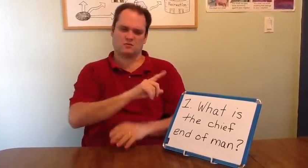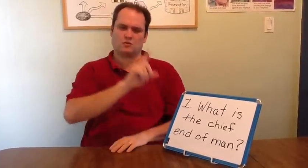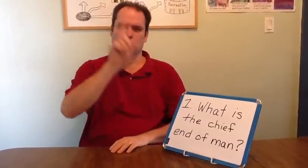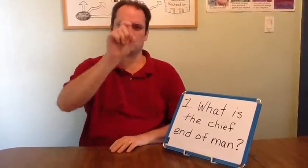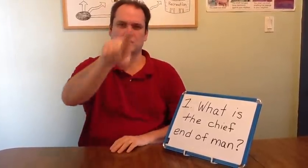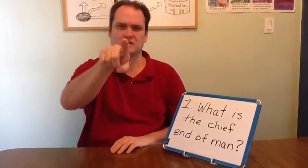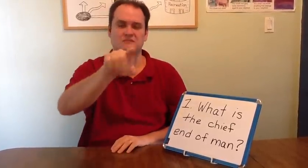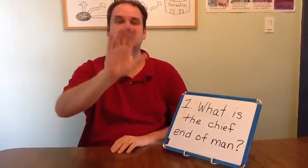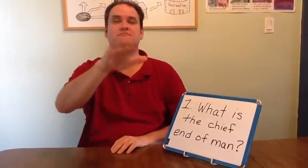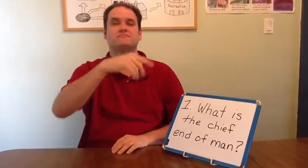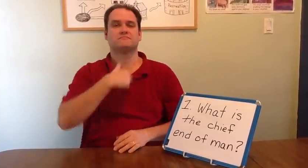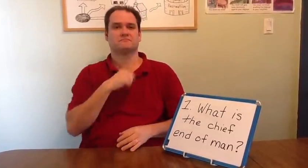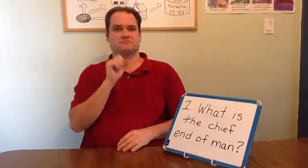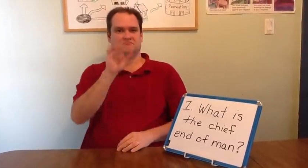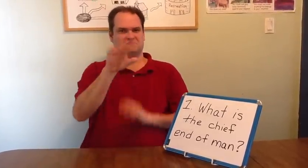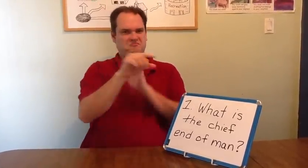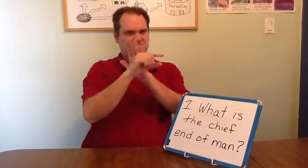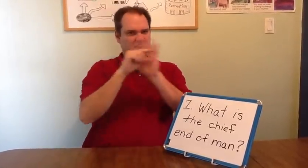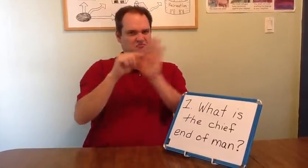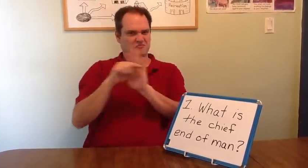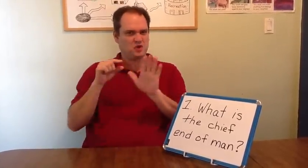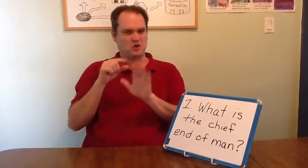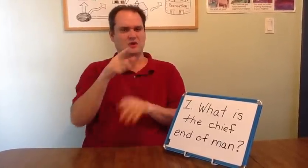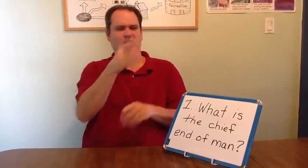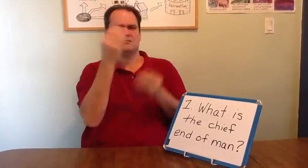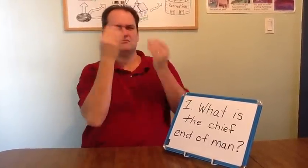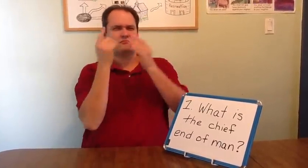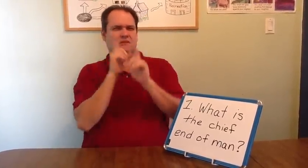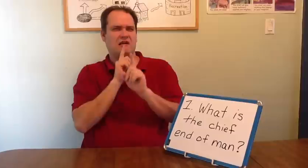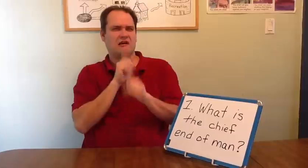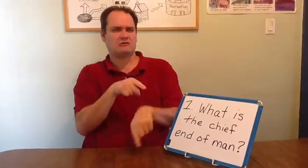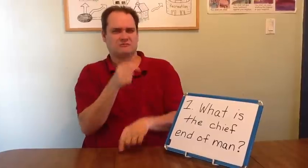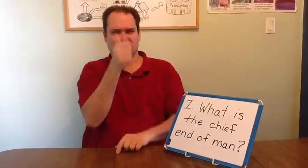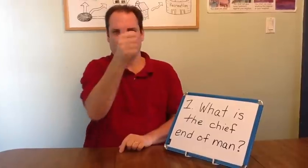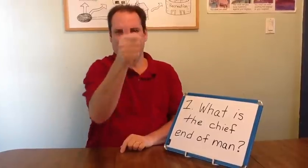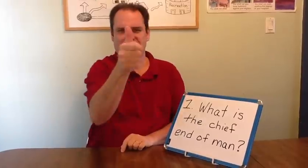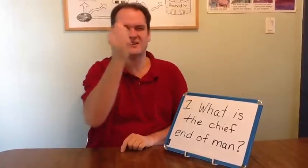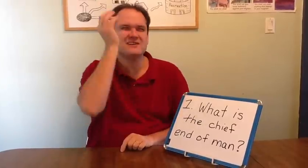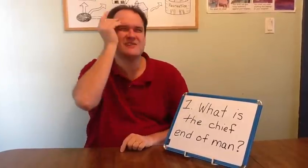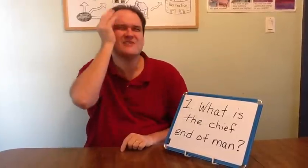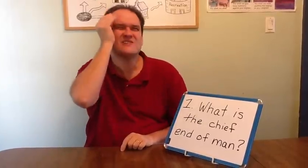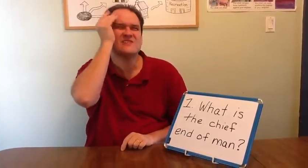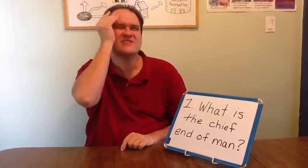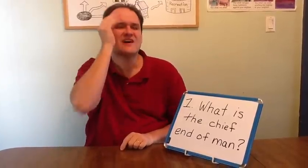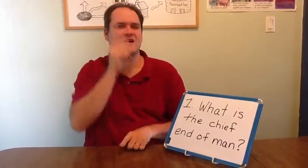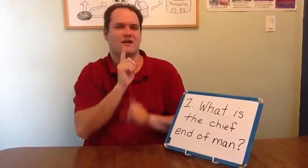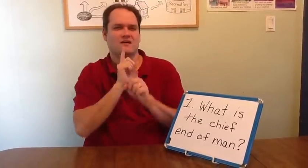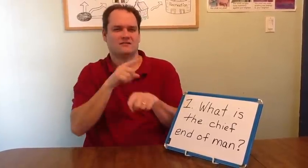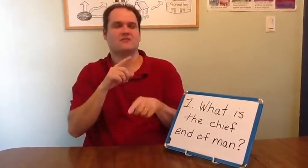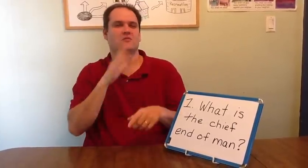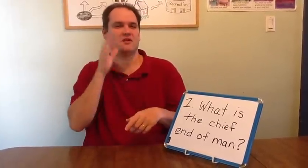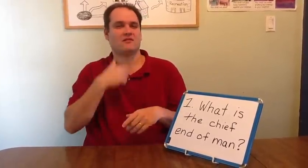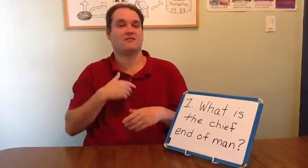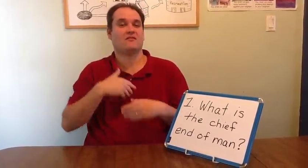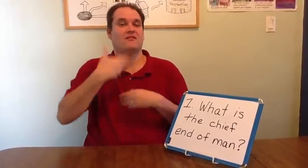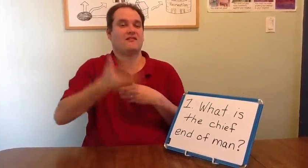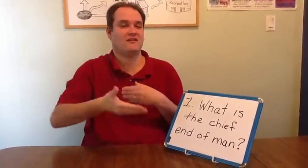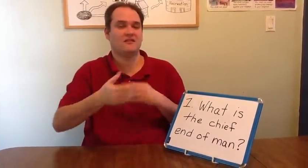you are making? So that, what is the chief end of man? Meaning, what is the most important thing for man?